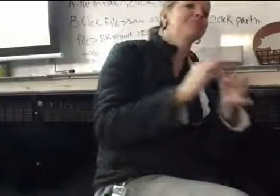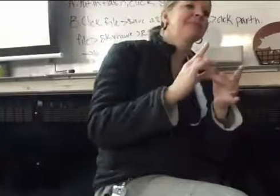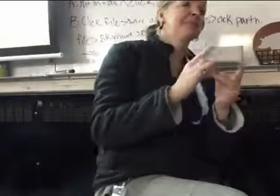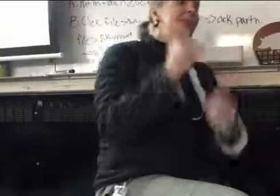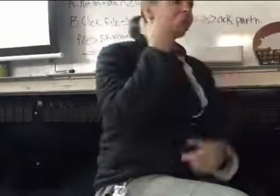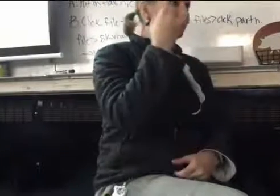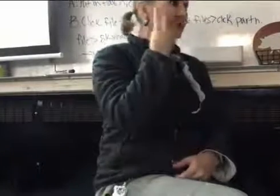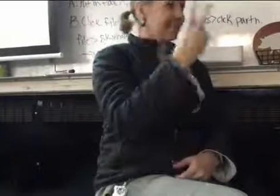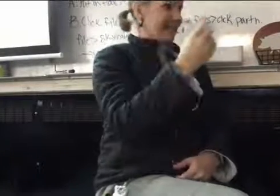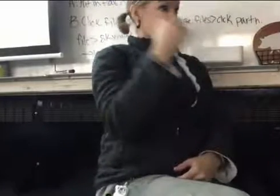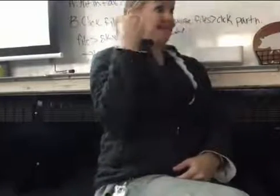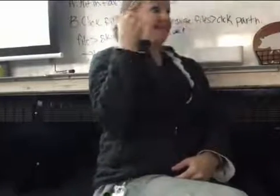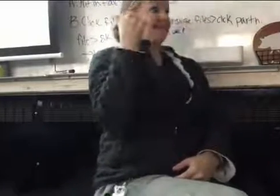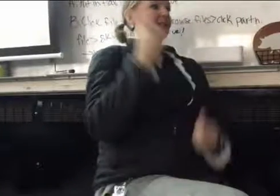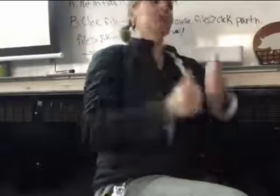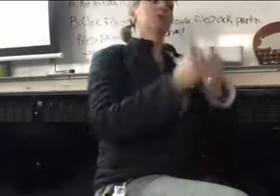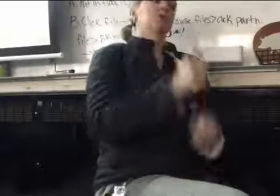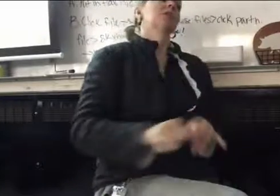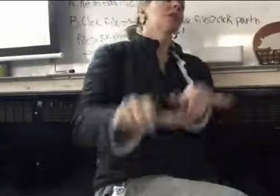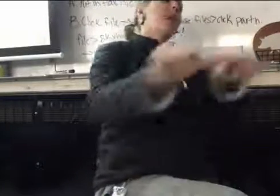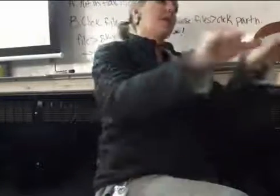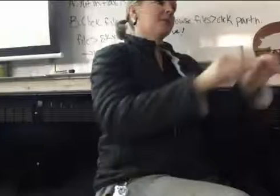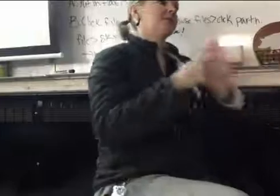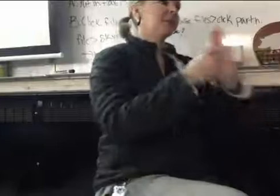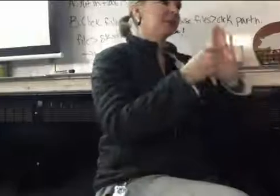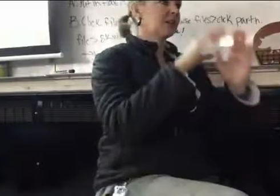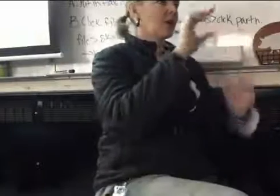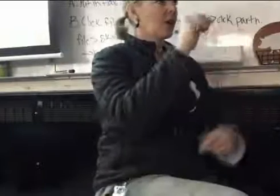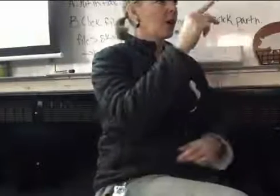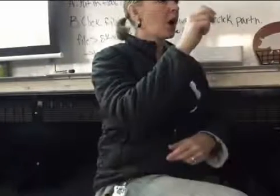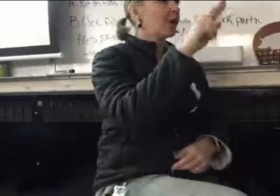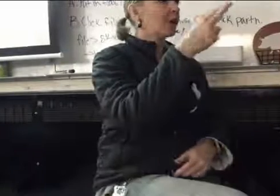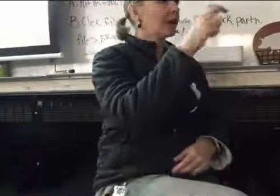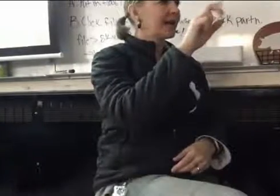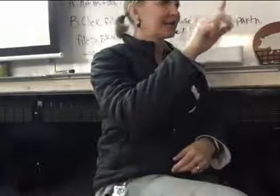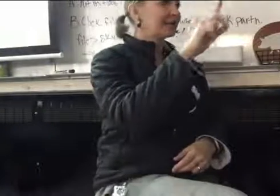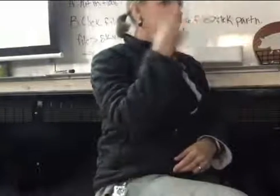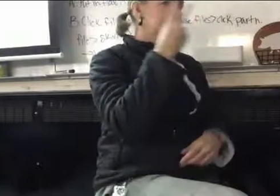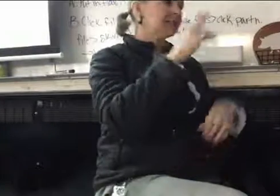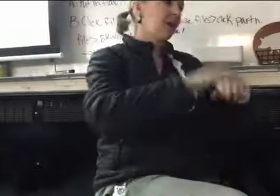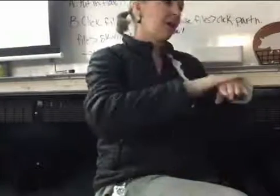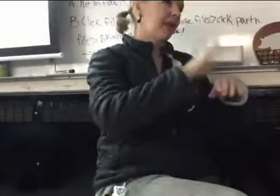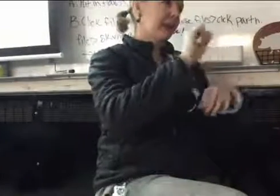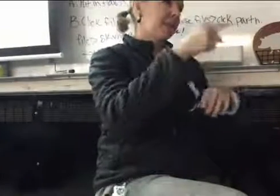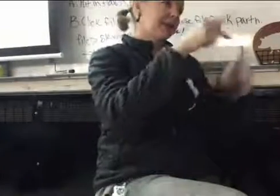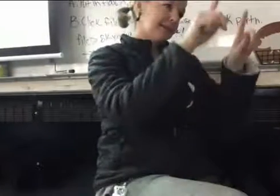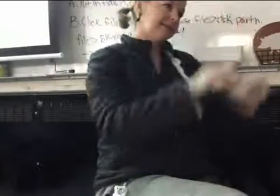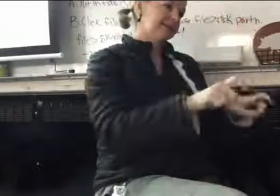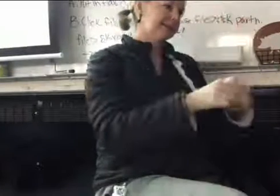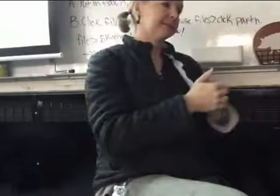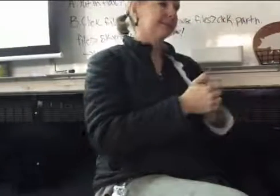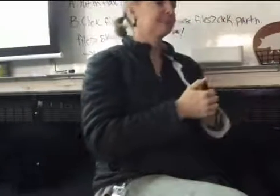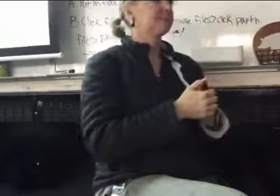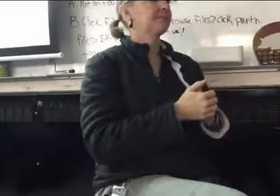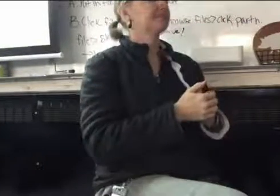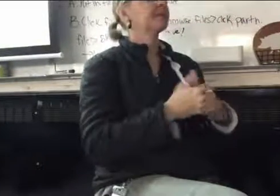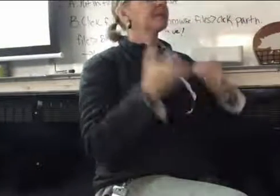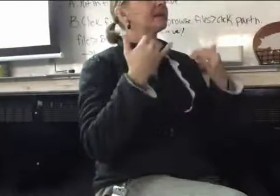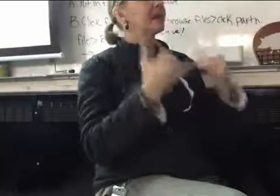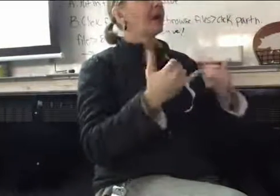if you ever see this, this is probably the most common representation of copperheads that you might see on the AP exam. Now, heading into